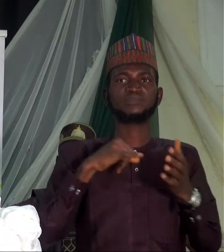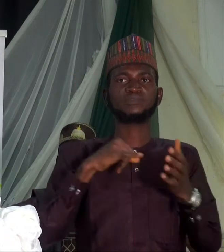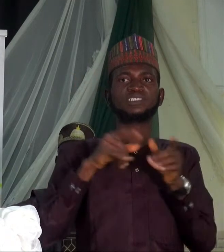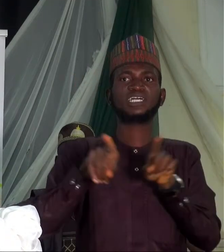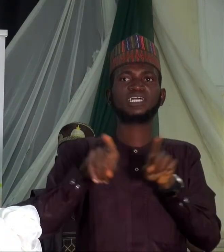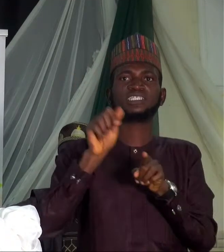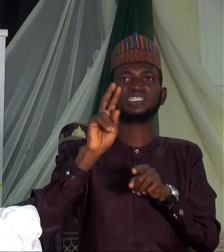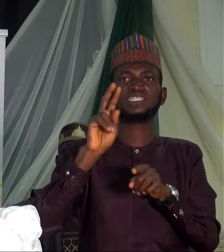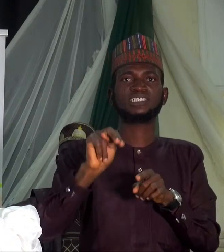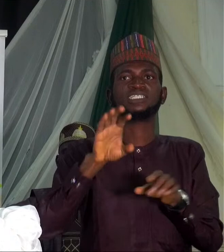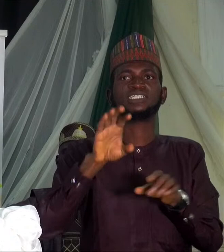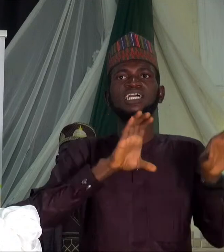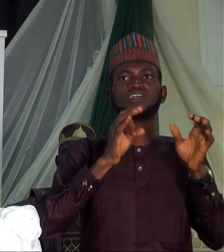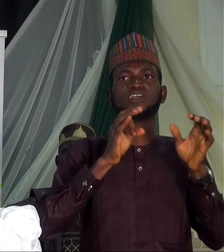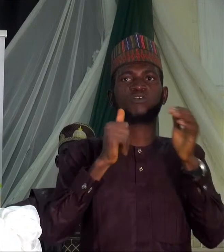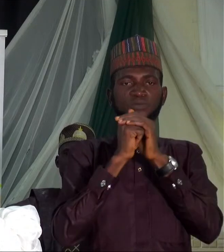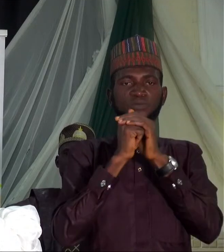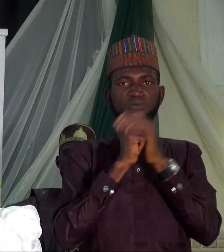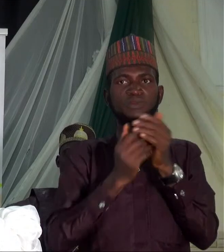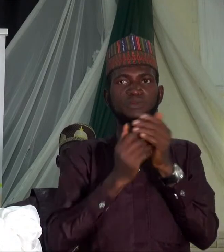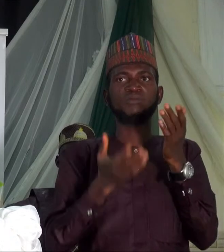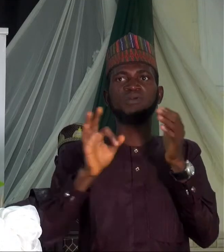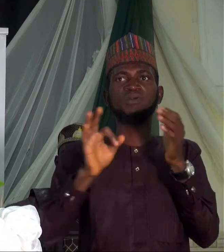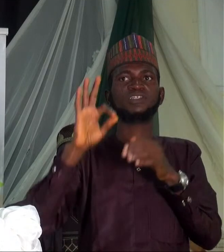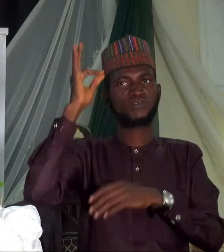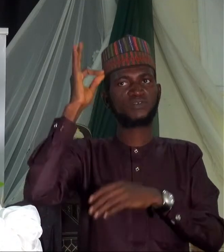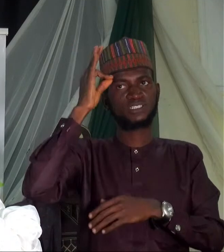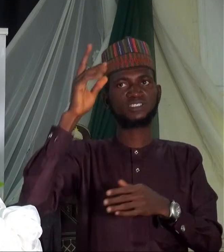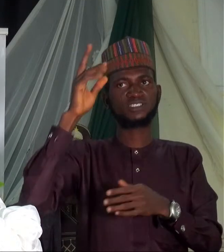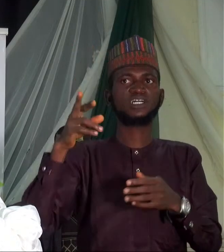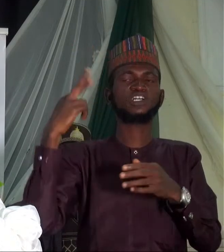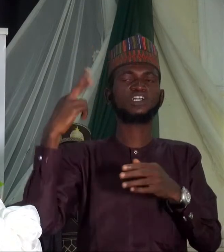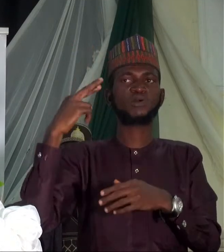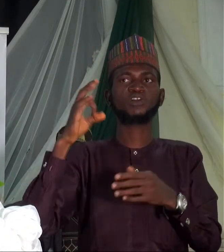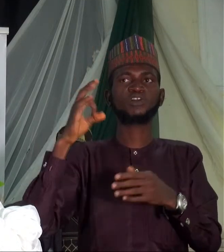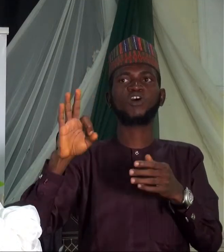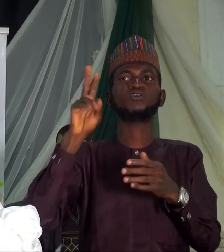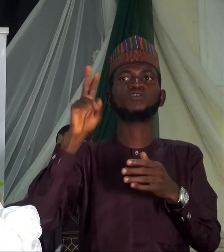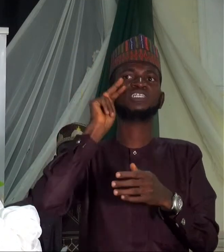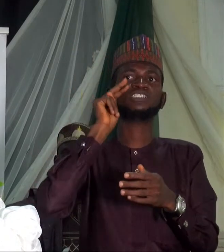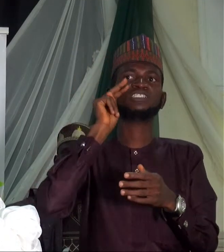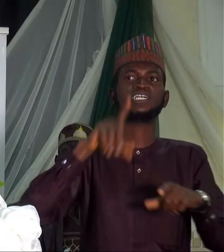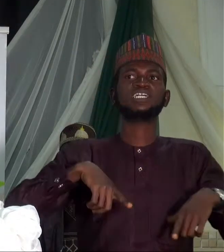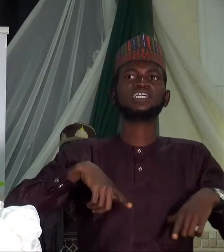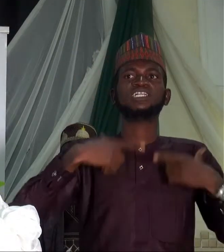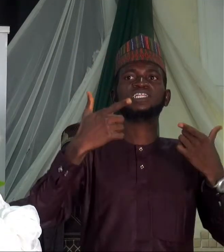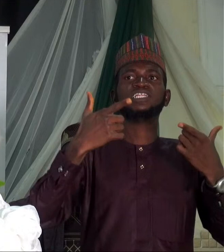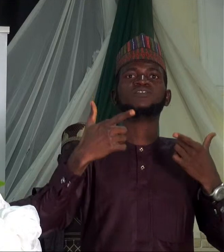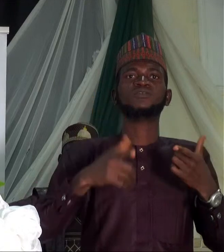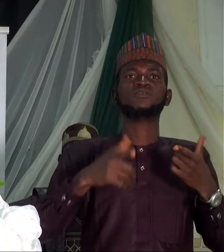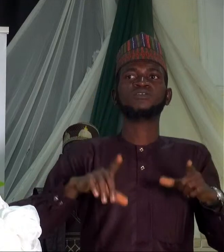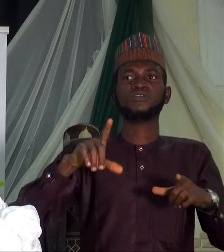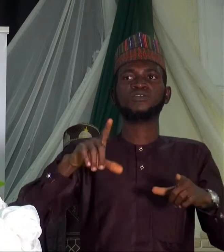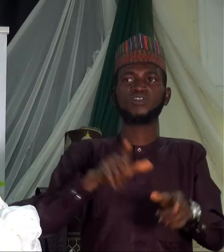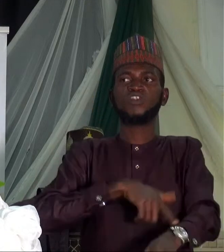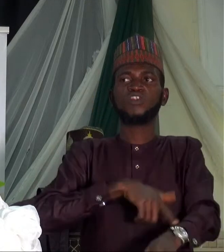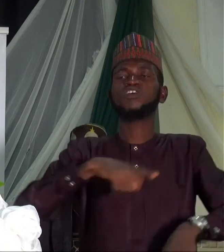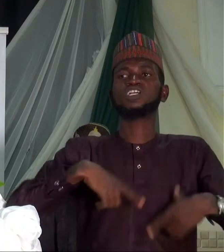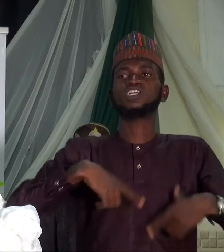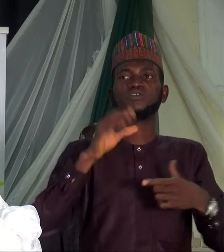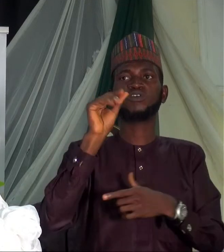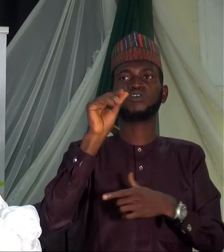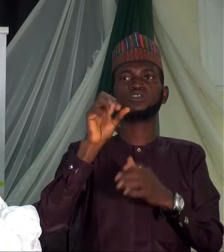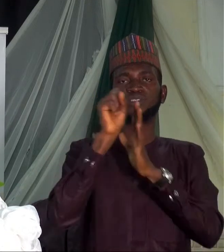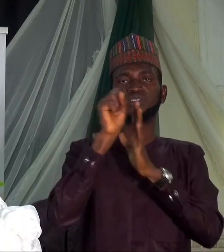Long live the Federal Republic of Nigeria. Long live Oyo State. Long live the Muslim Congress.